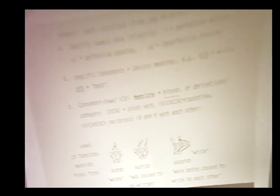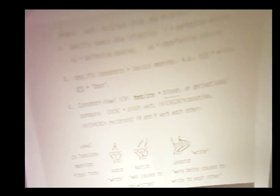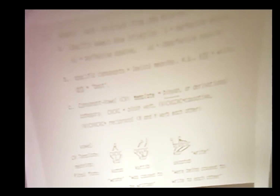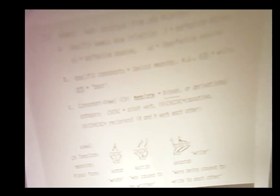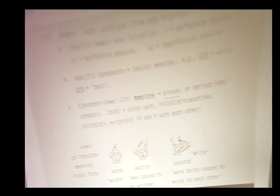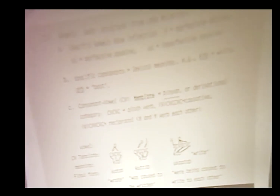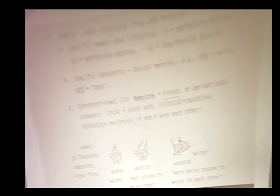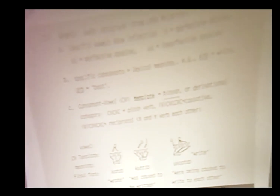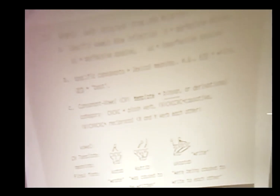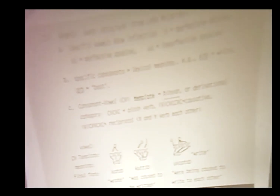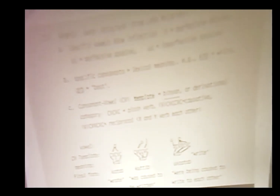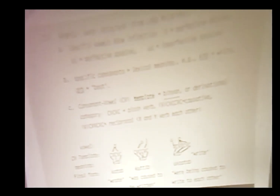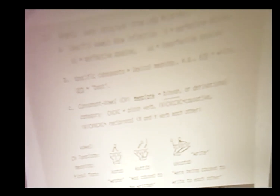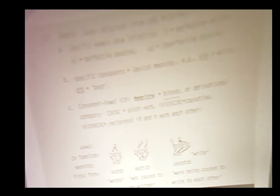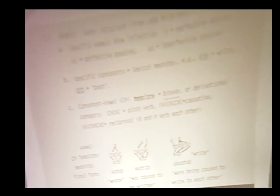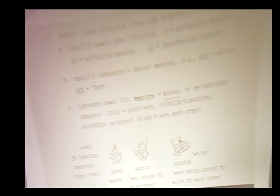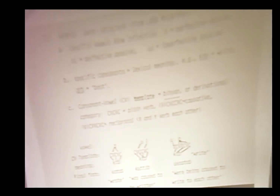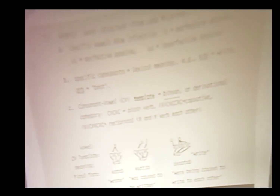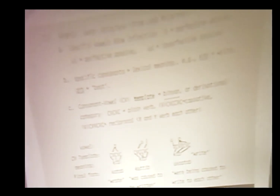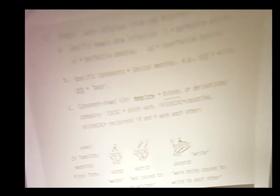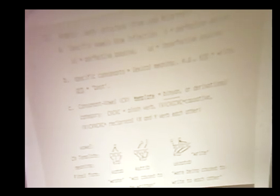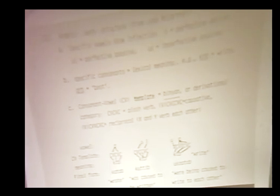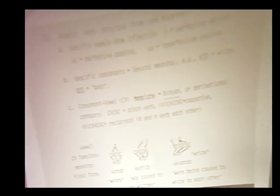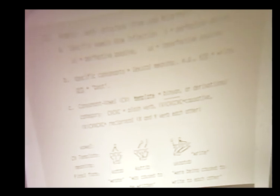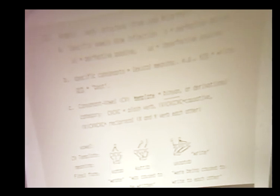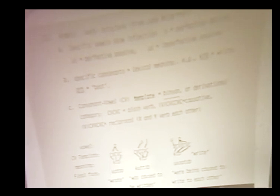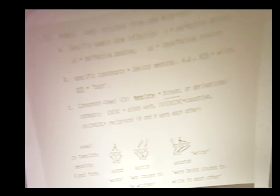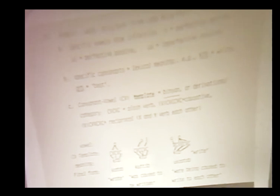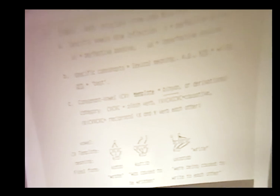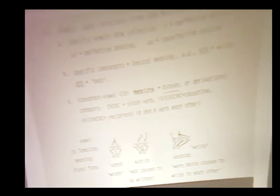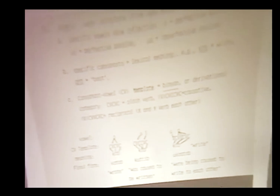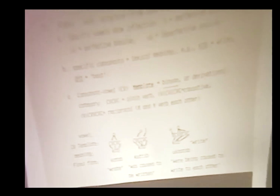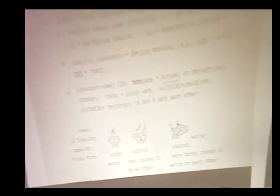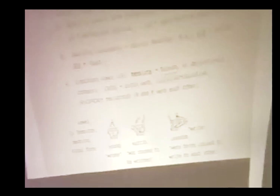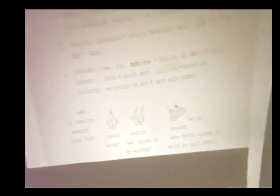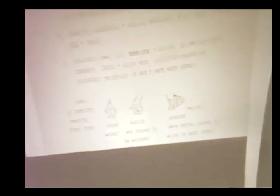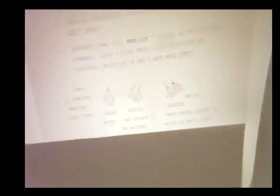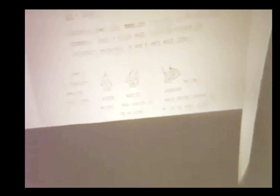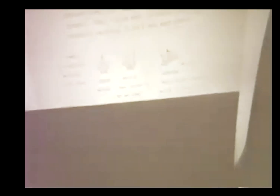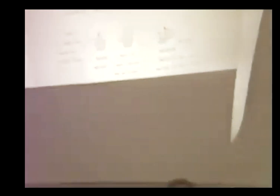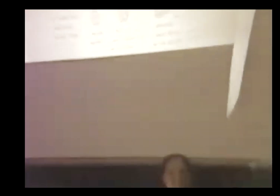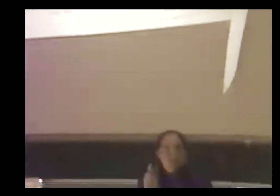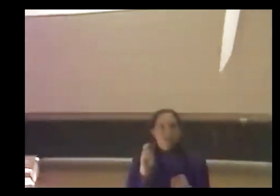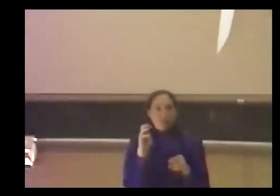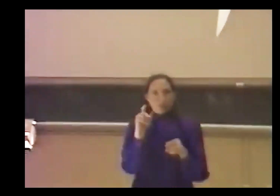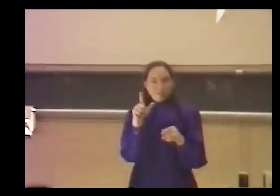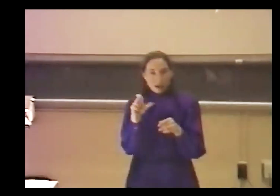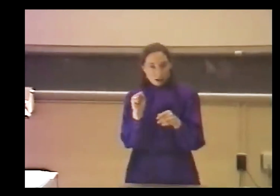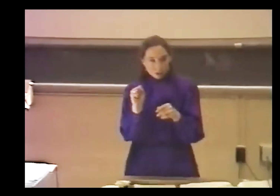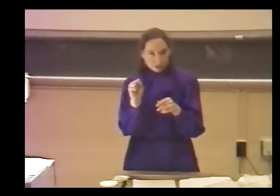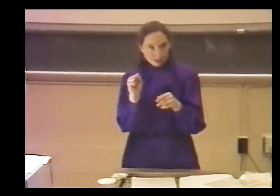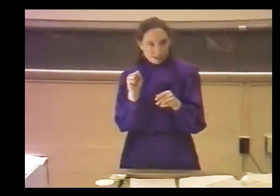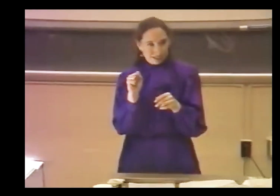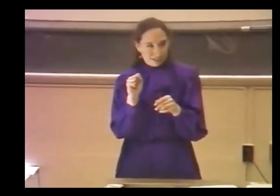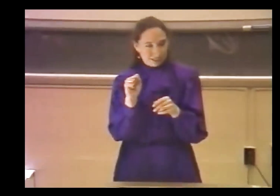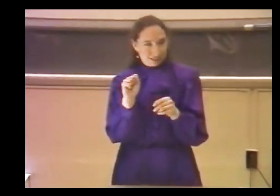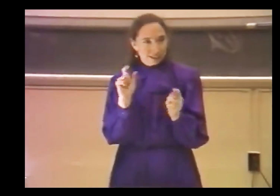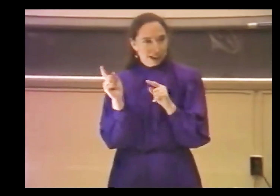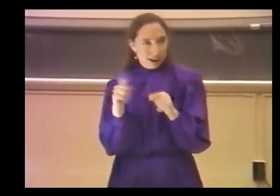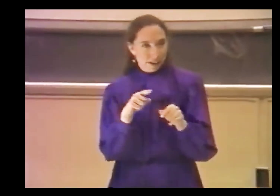briefly that in Arabic, the vowels